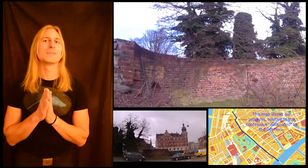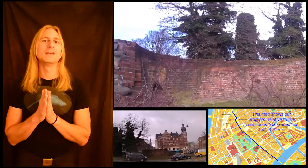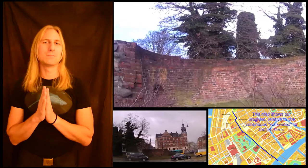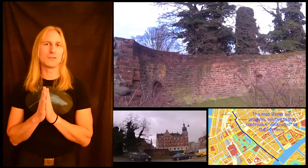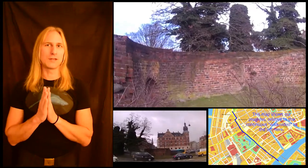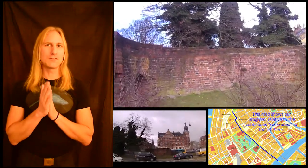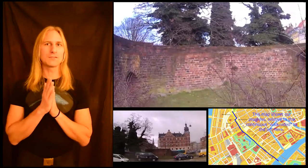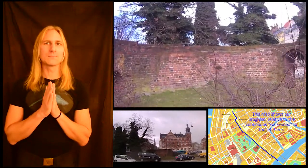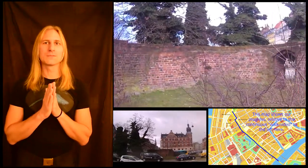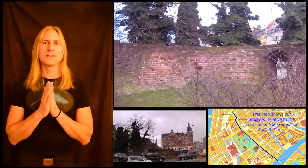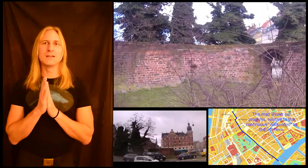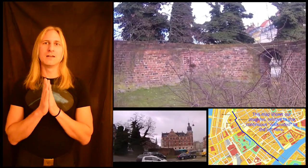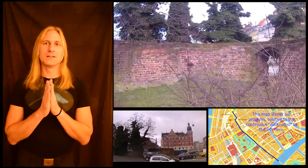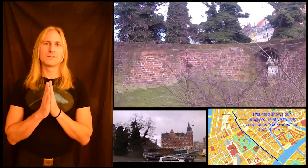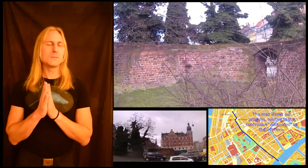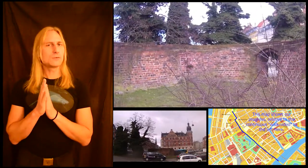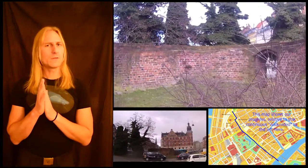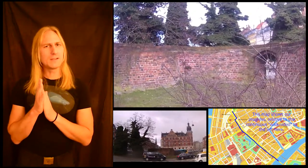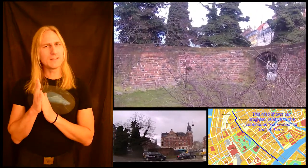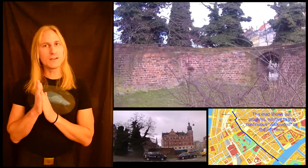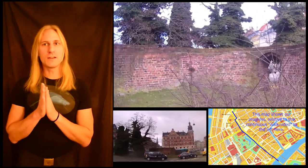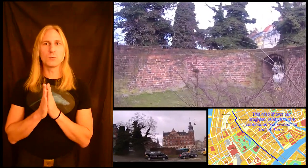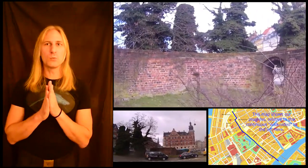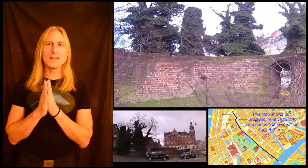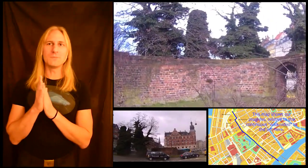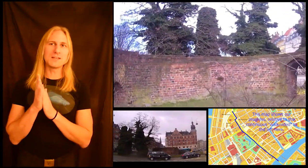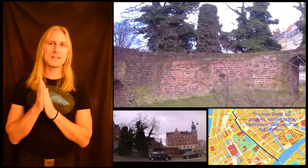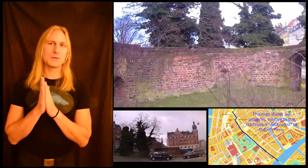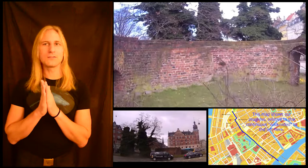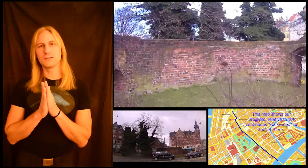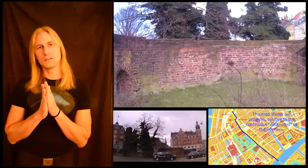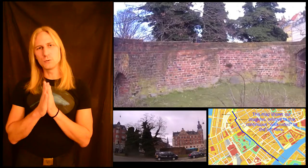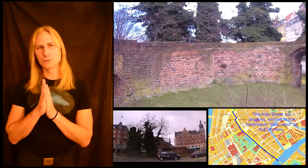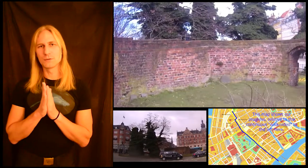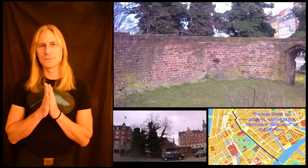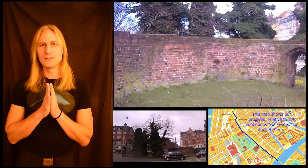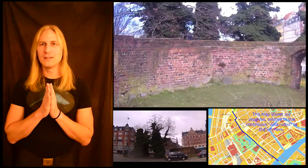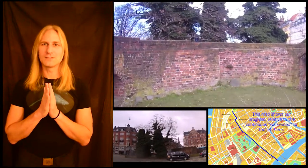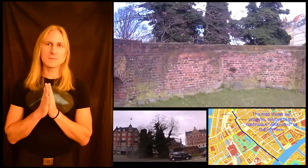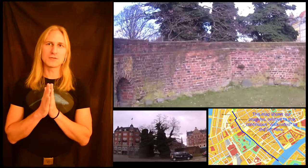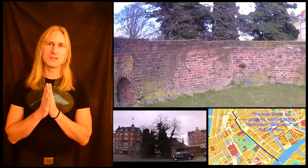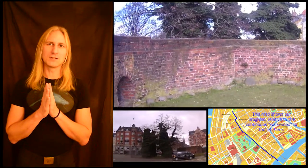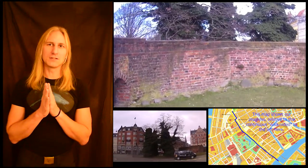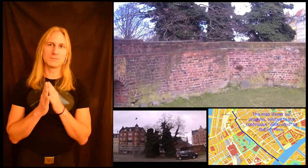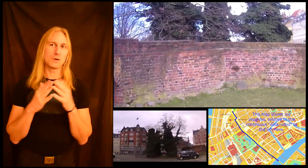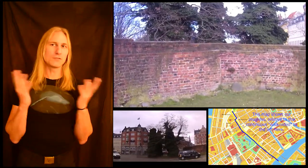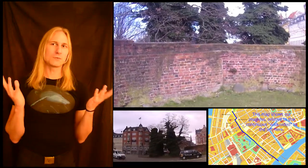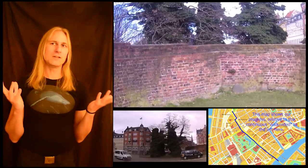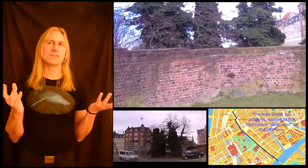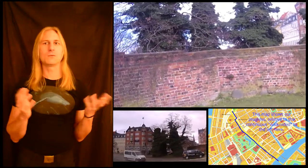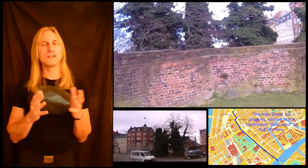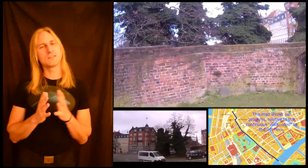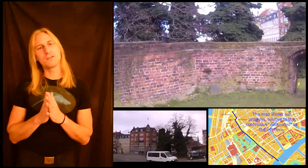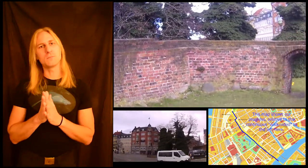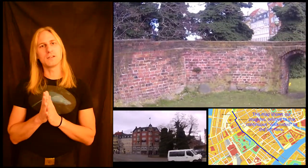Jarmar by the Danes, seems to have been a very well-meaning person in youth, establishing